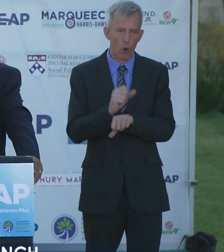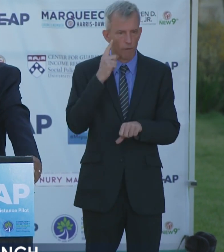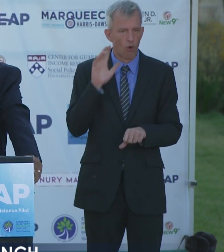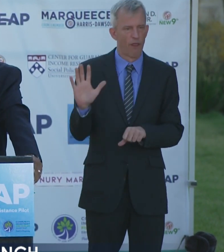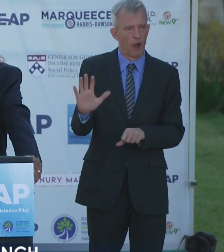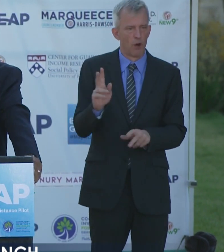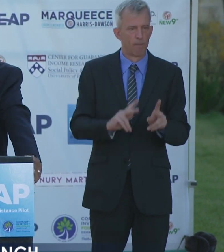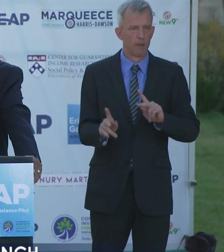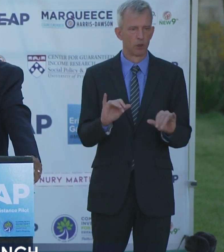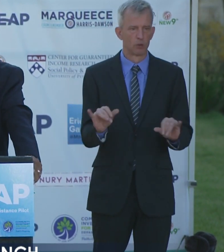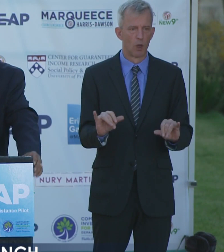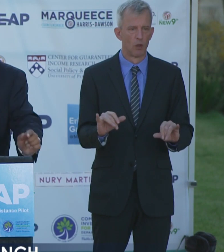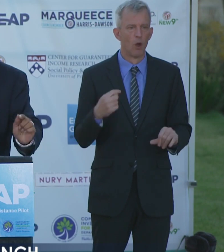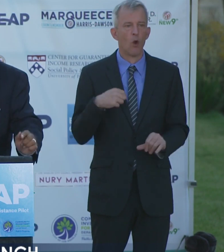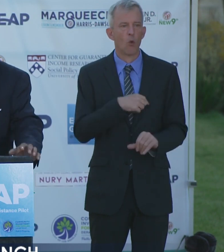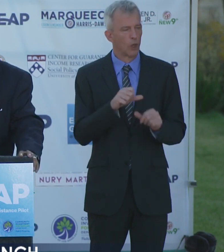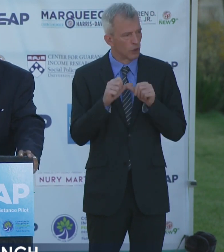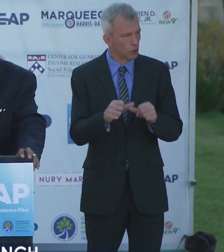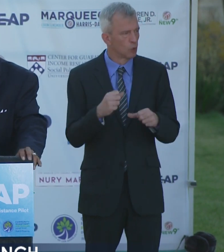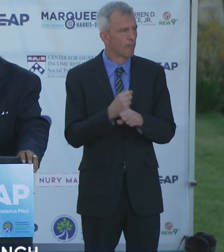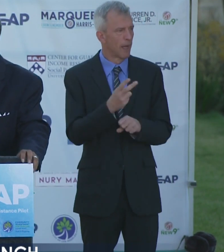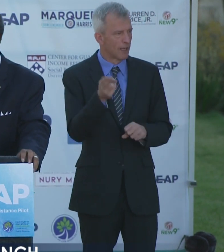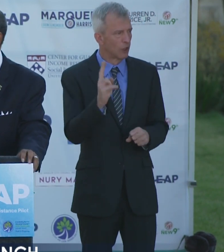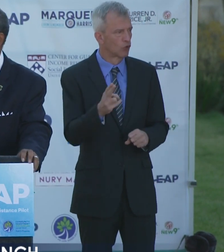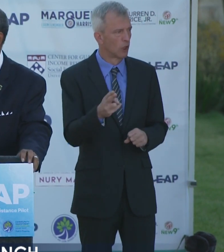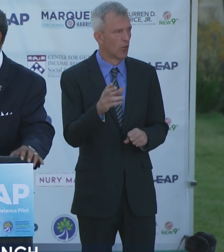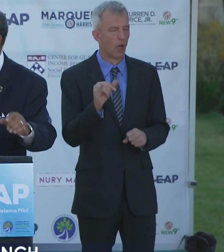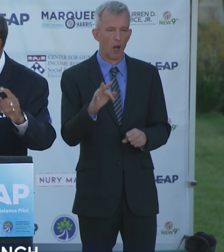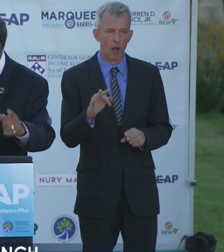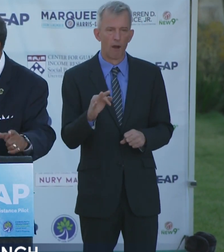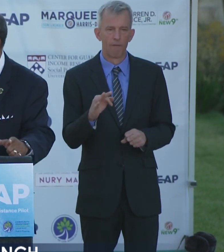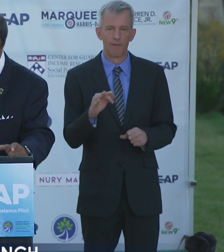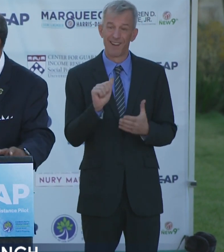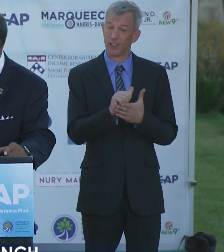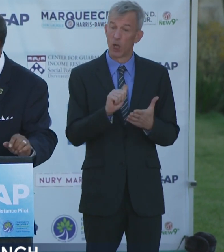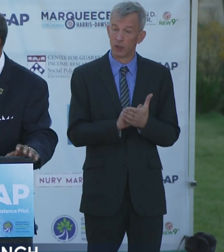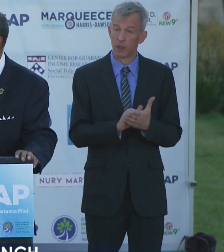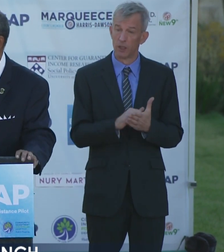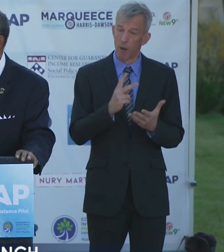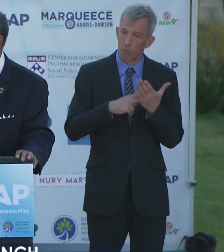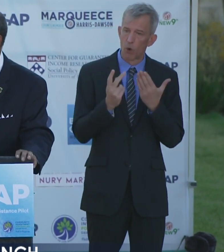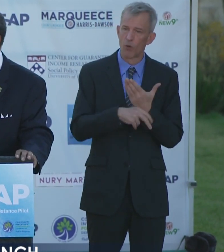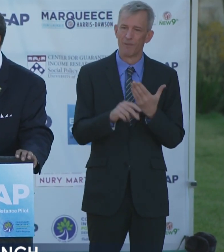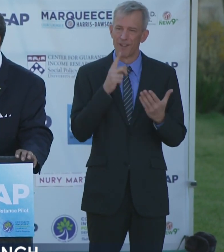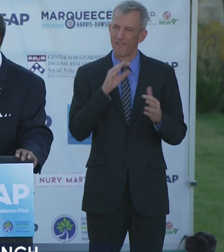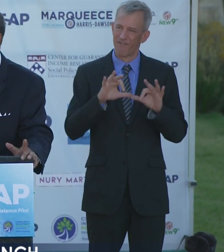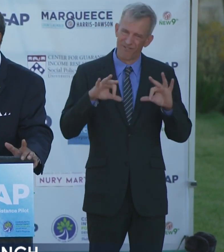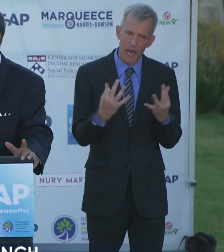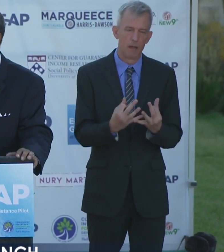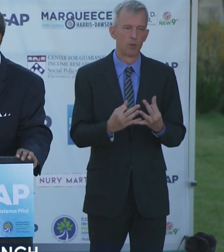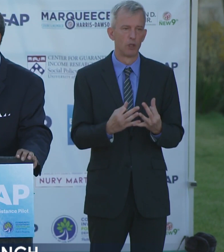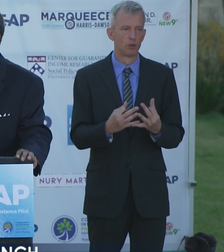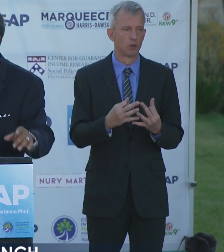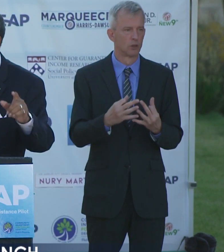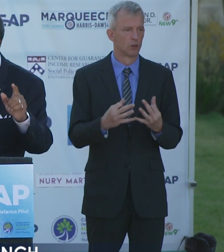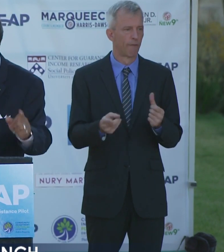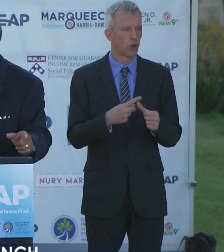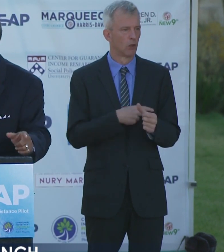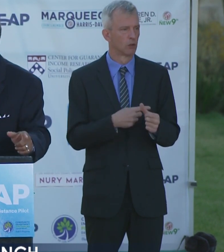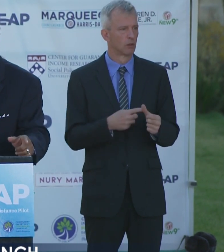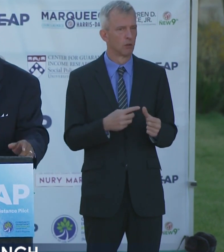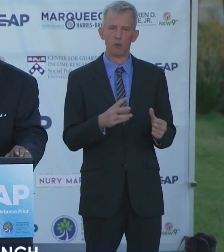to make history as we push forward a progressive agenda that puts families first. What a concept,